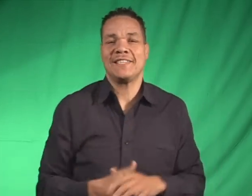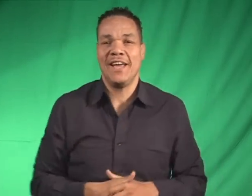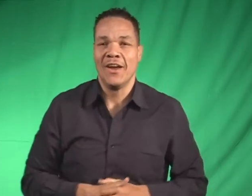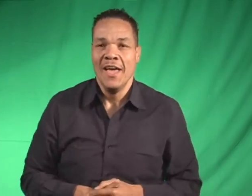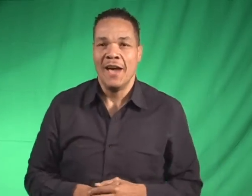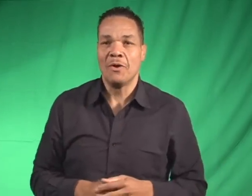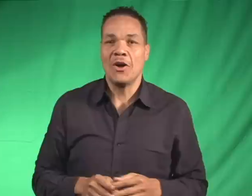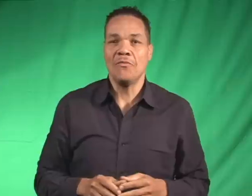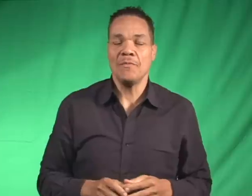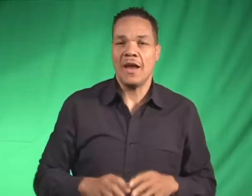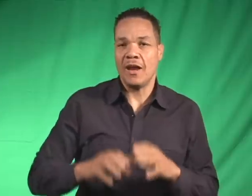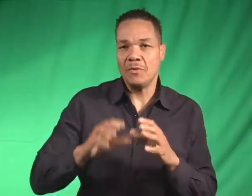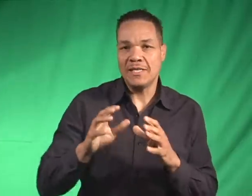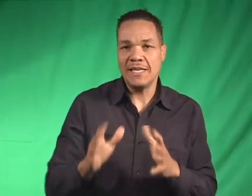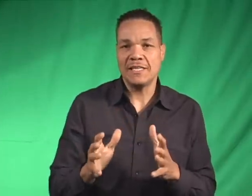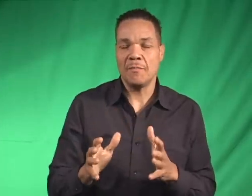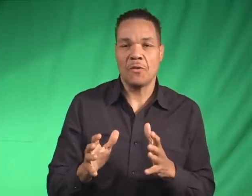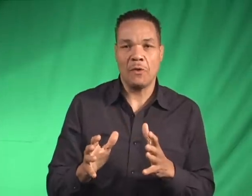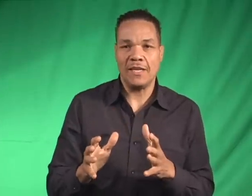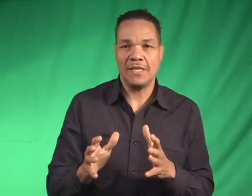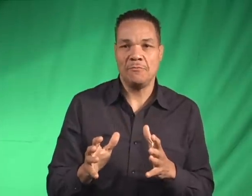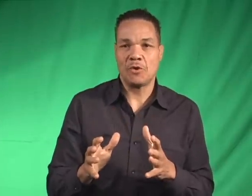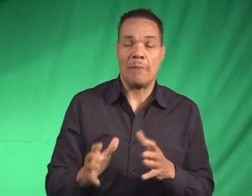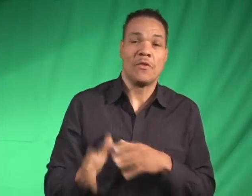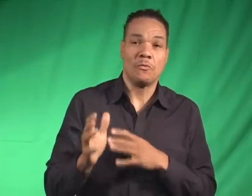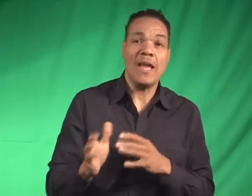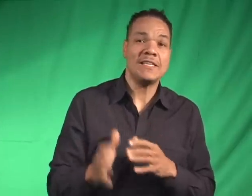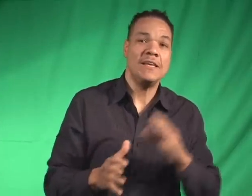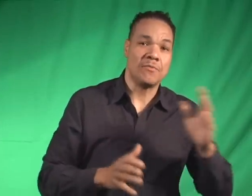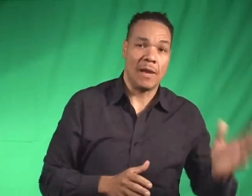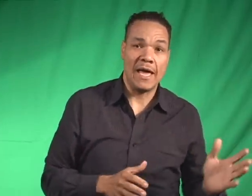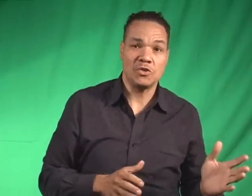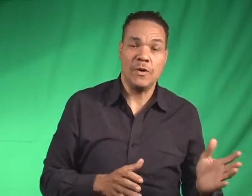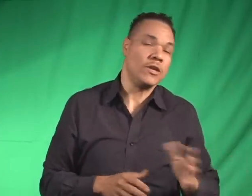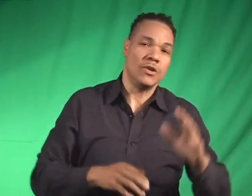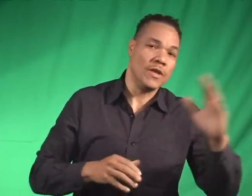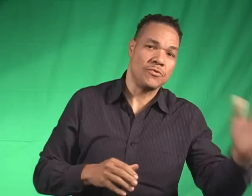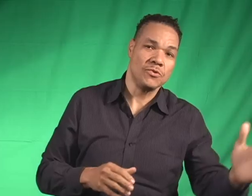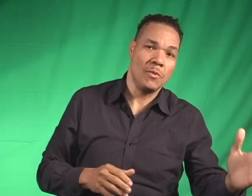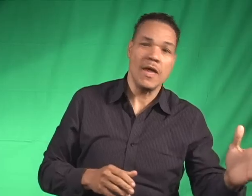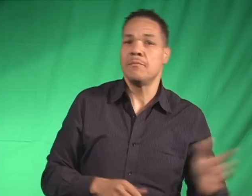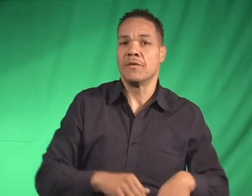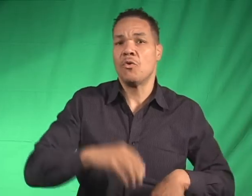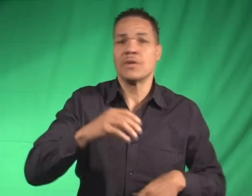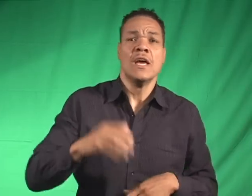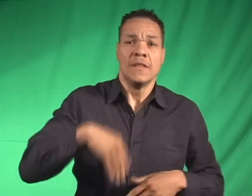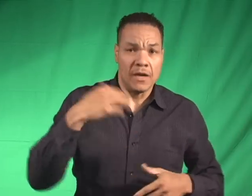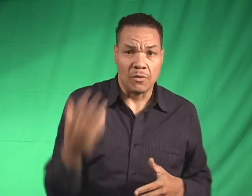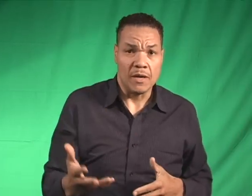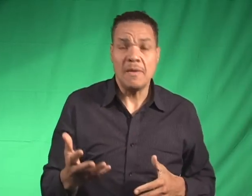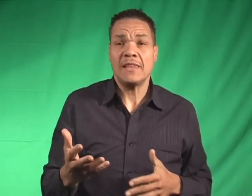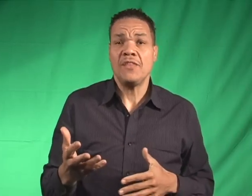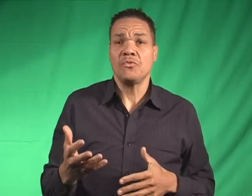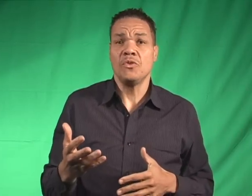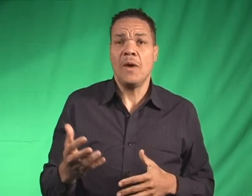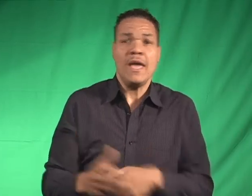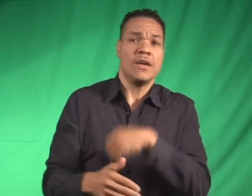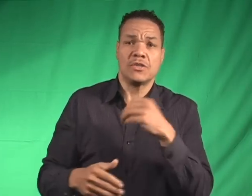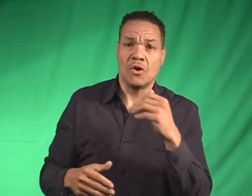there. And we'll go from there, and we see some of the red team drama. The red team from last week, you know, they threw the way in, but of course, they don't want to admit they threw the way in. And so,